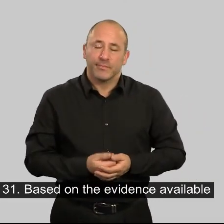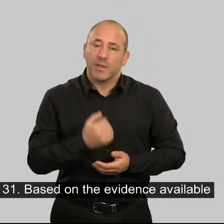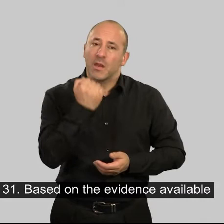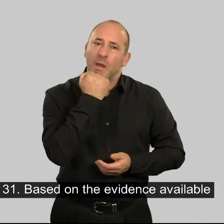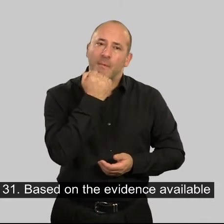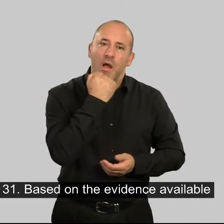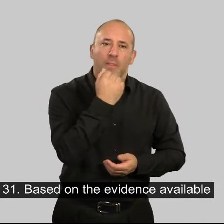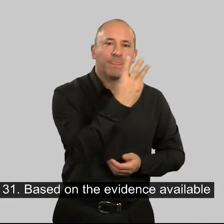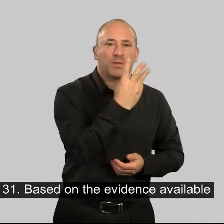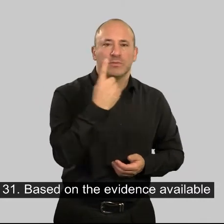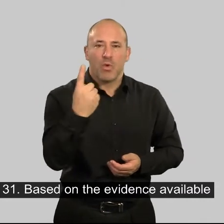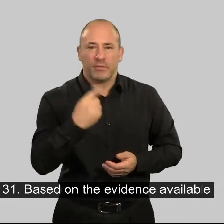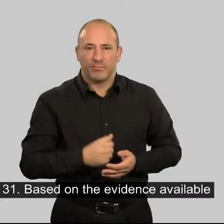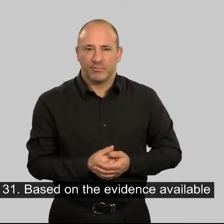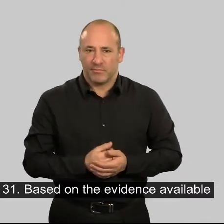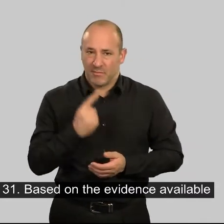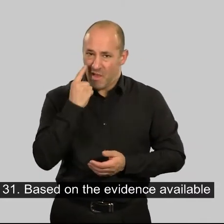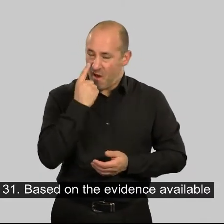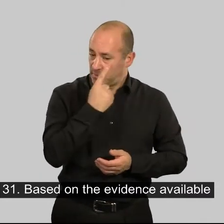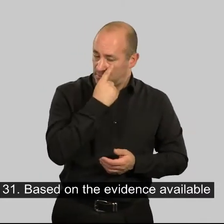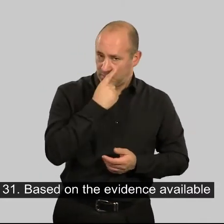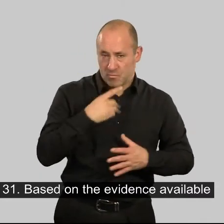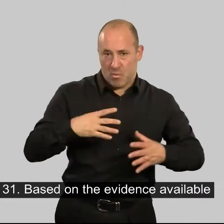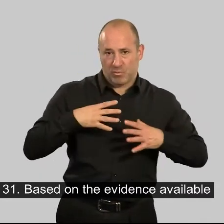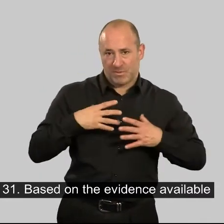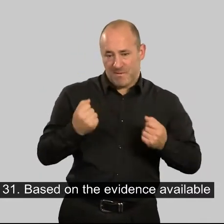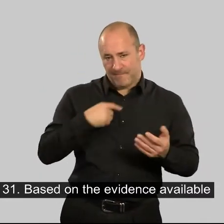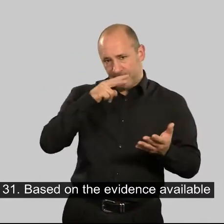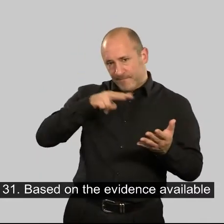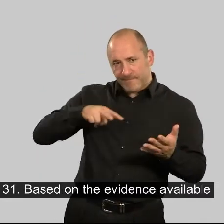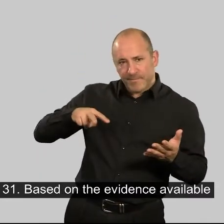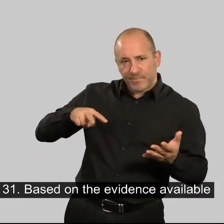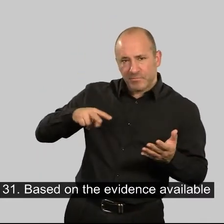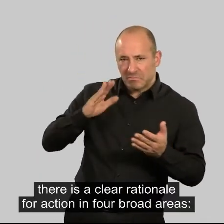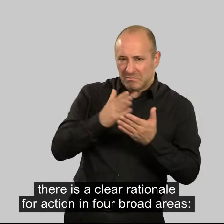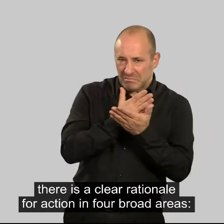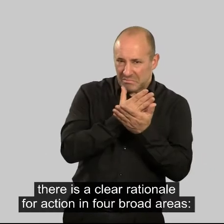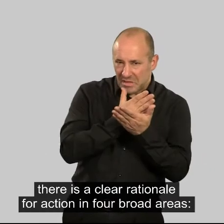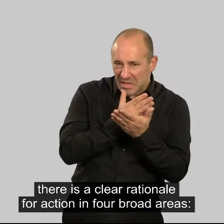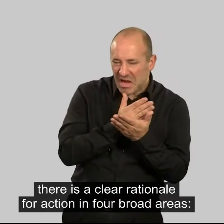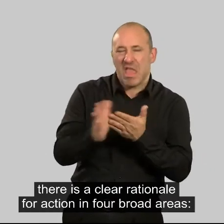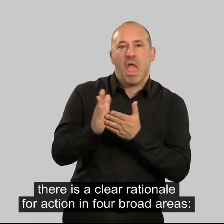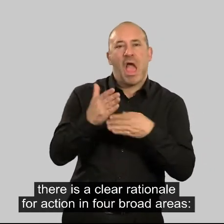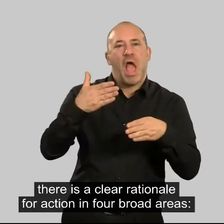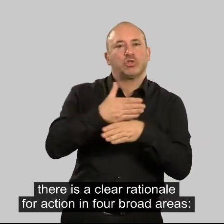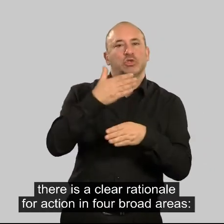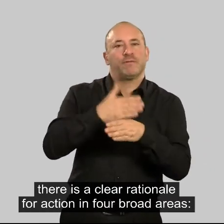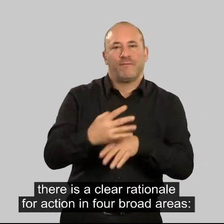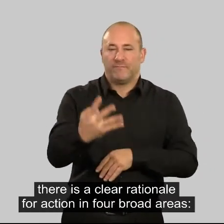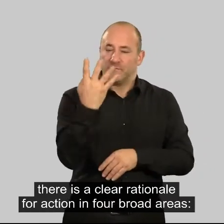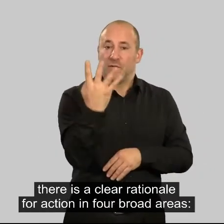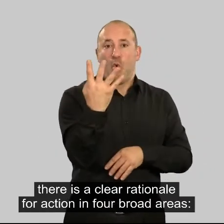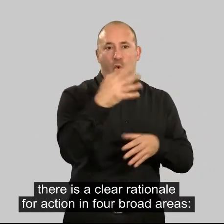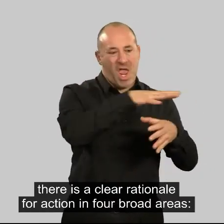31. Based on the evidence available, there is a clear rationale for action in 4 broad